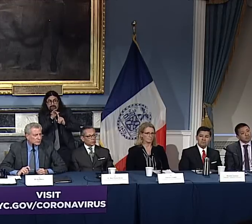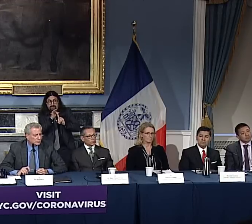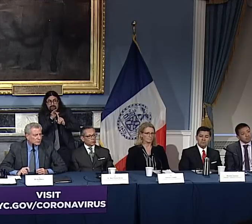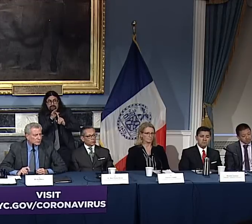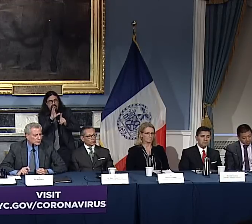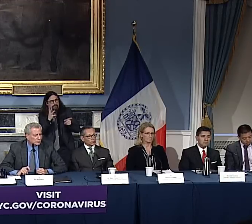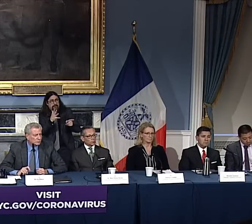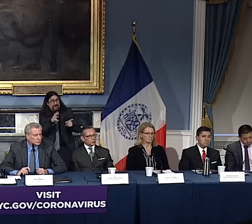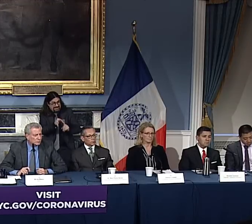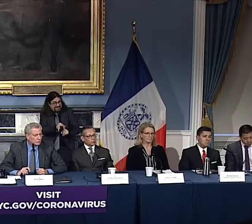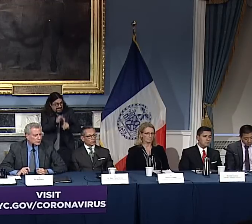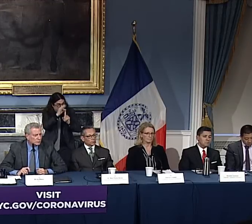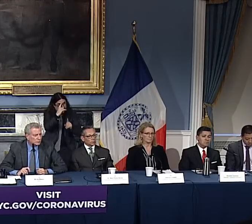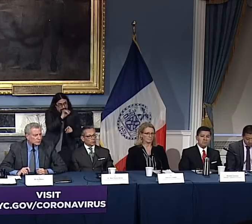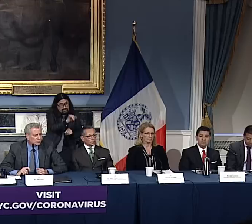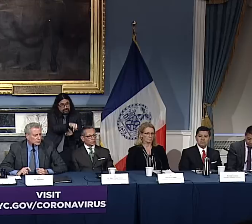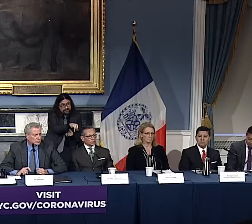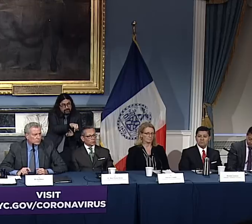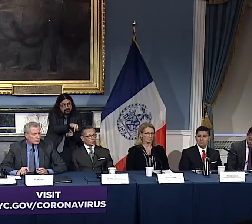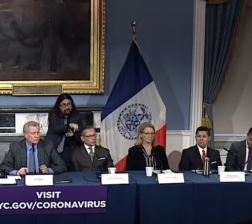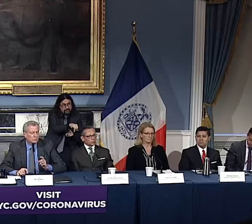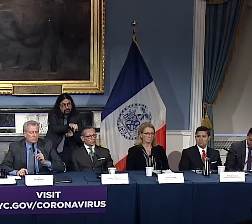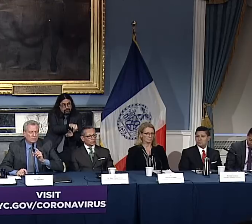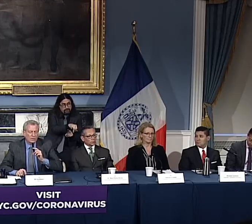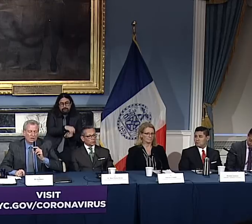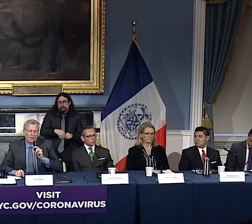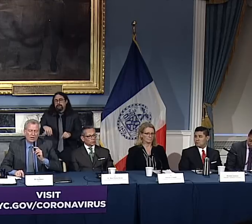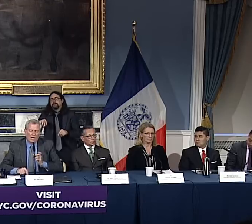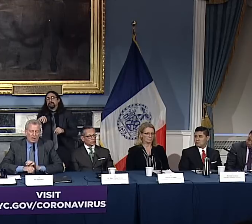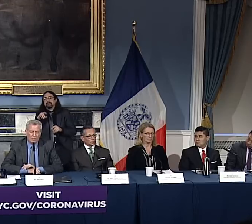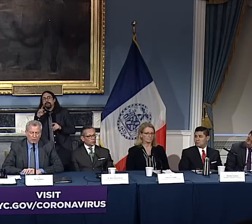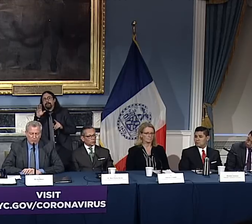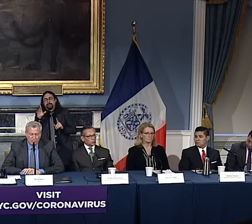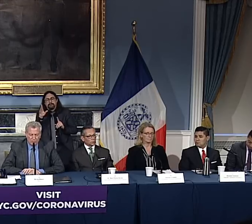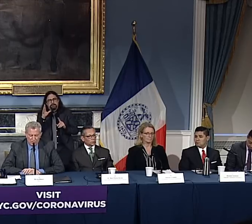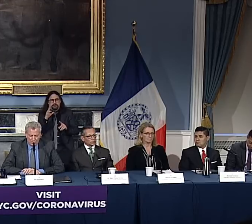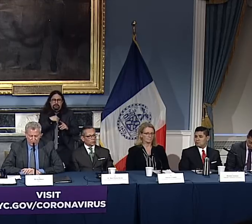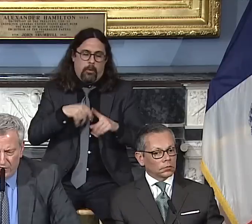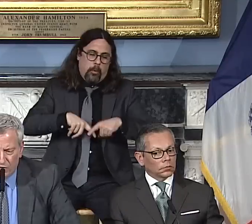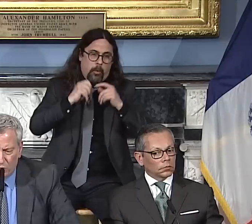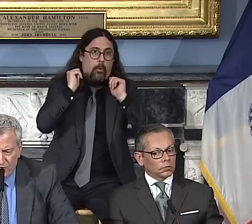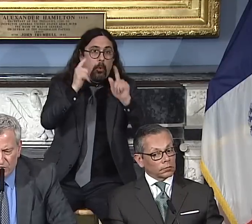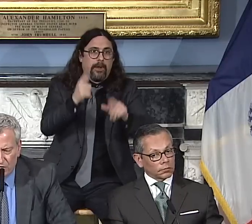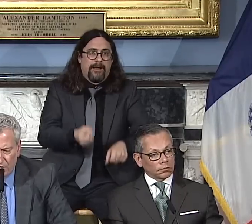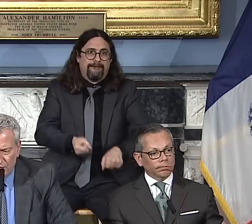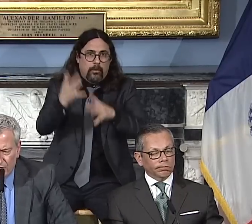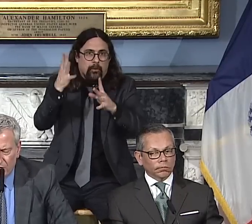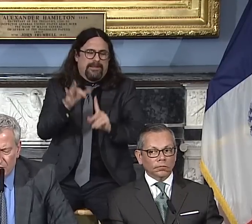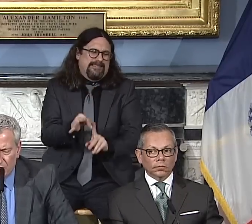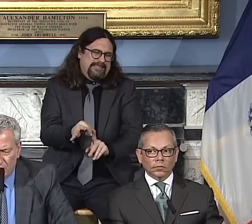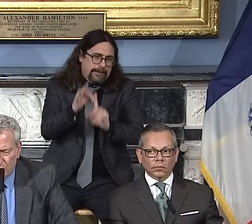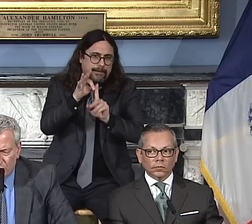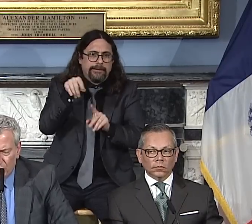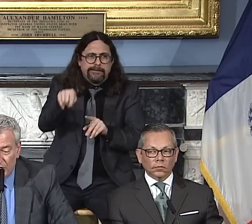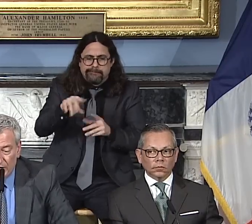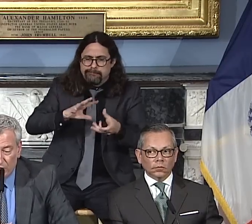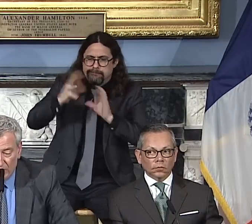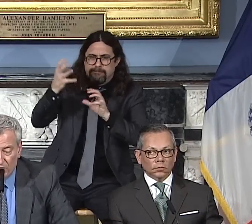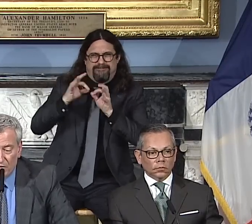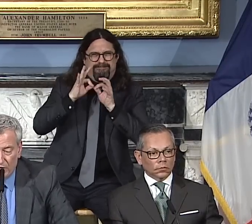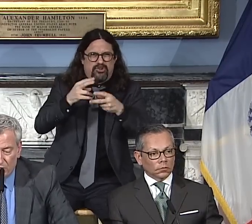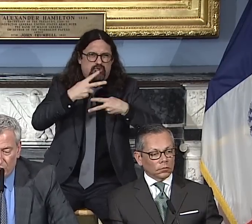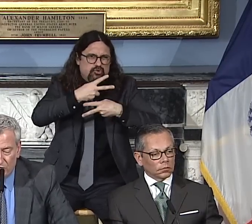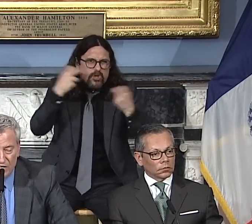possibility of an increase of homelessness because of evictions? It's a fair question. I think right